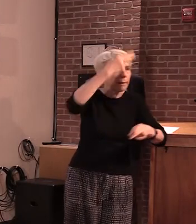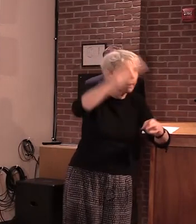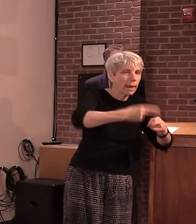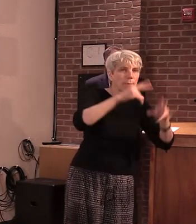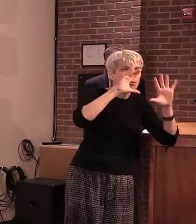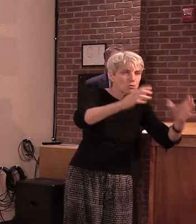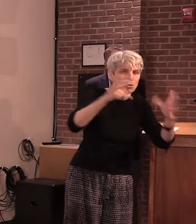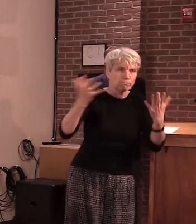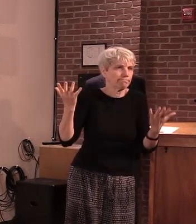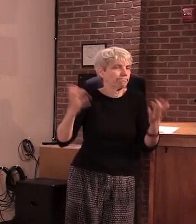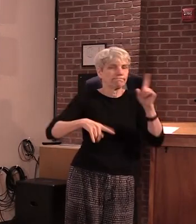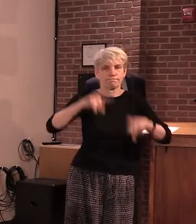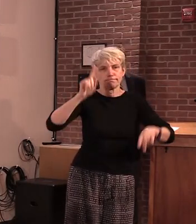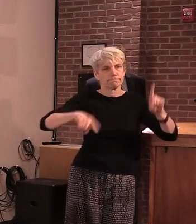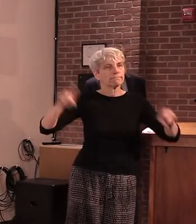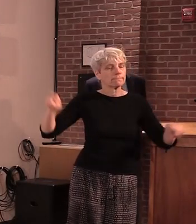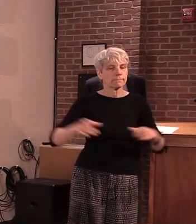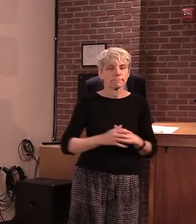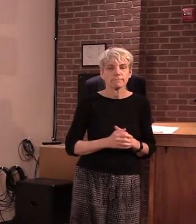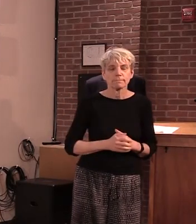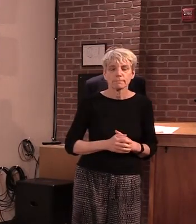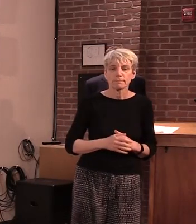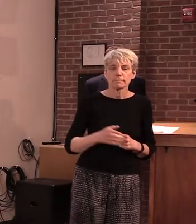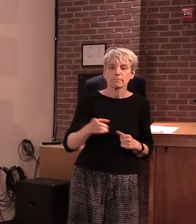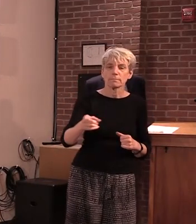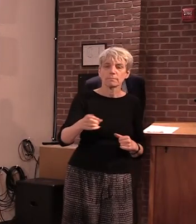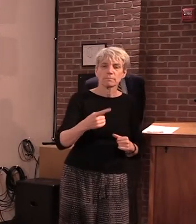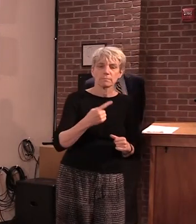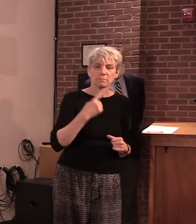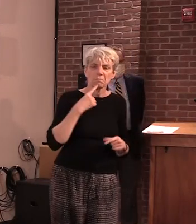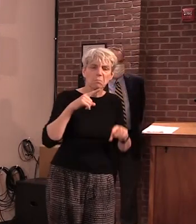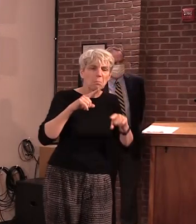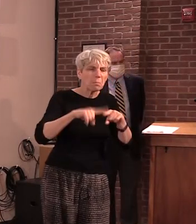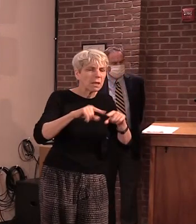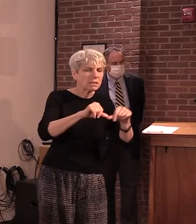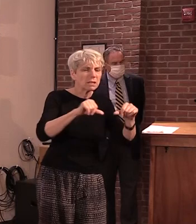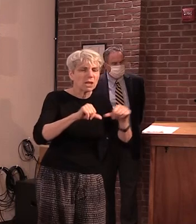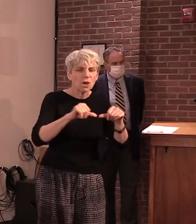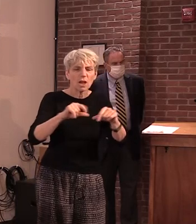reason to it. When you say it depends on the area, what do you mean by that?